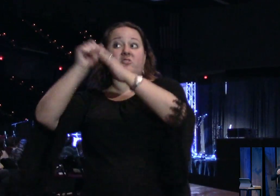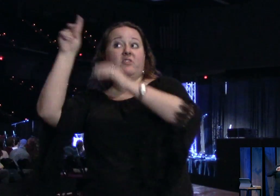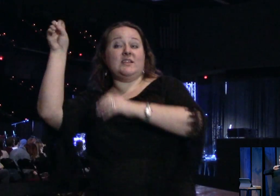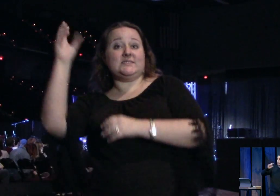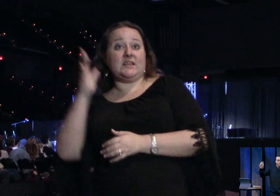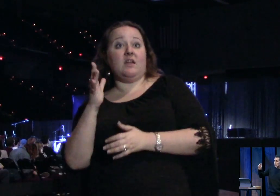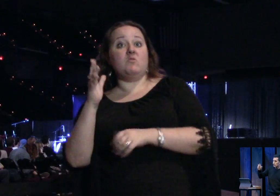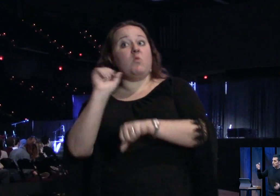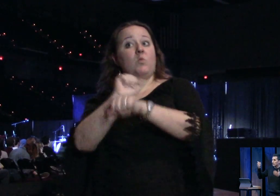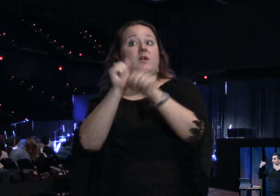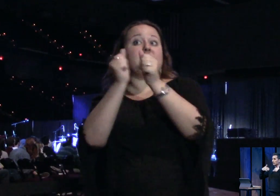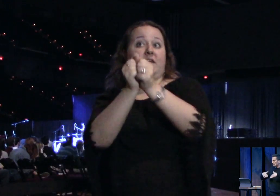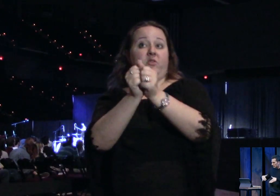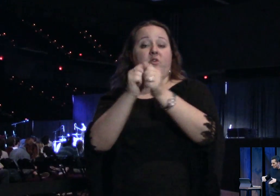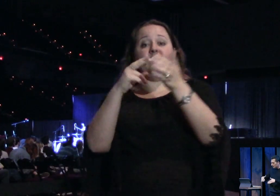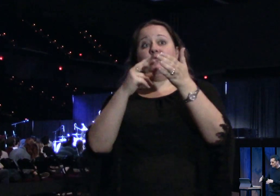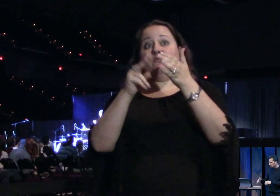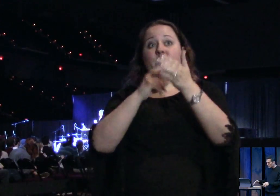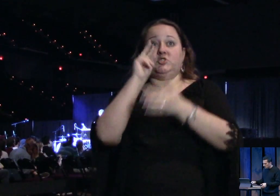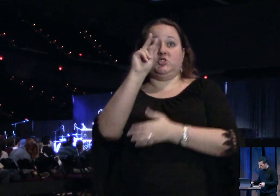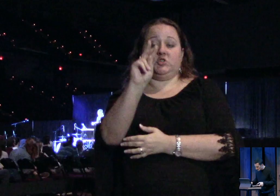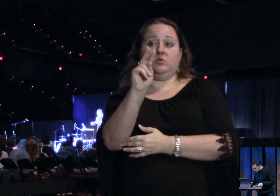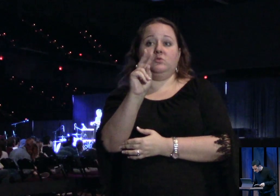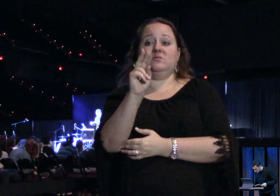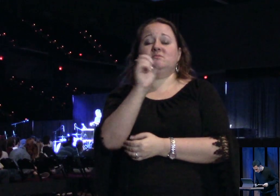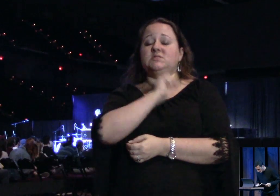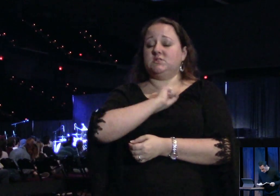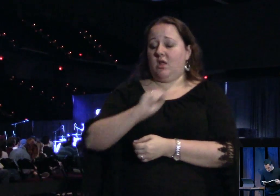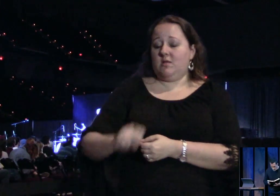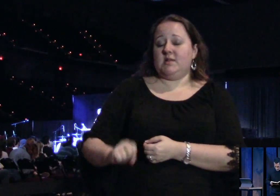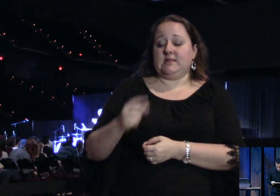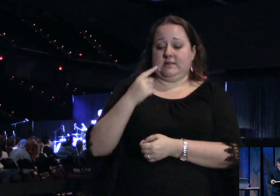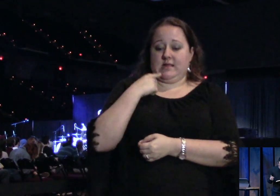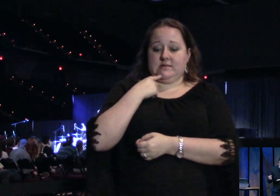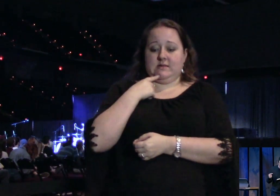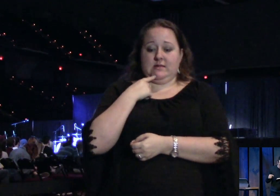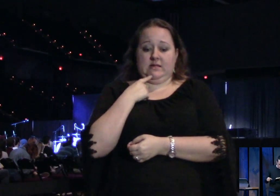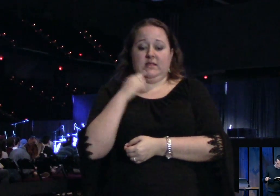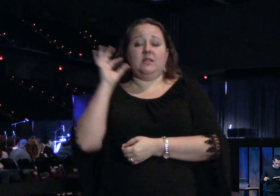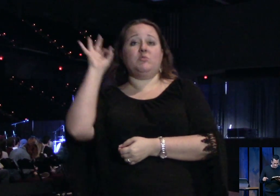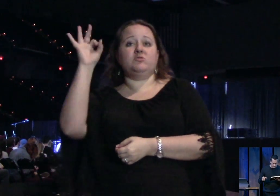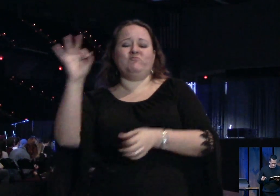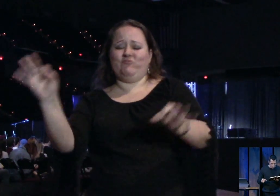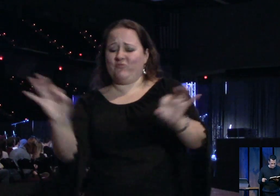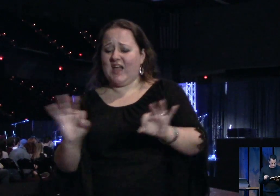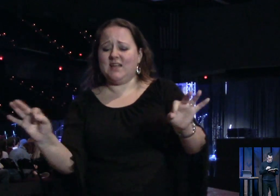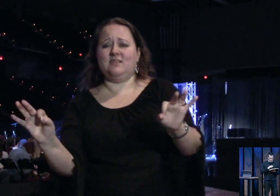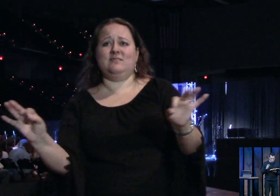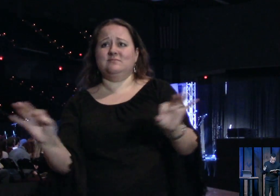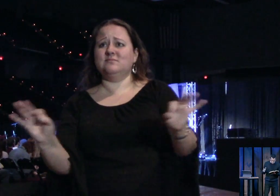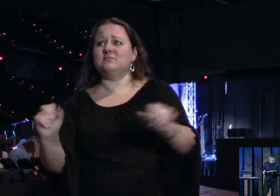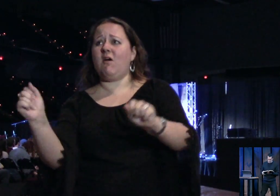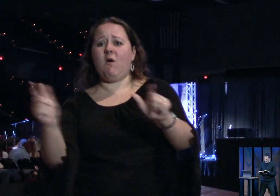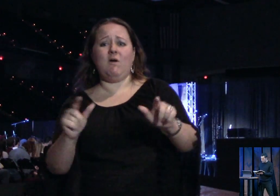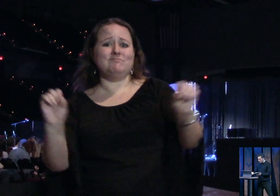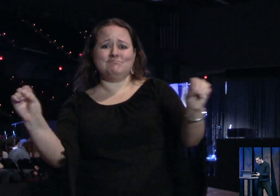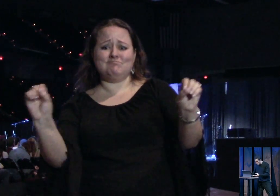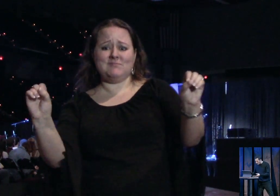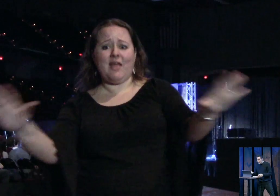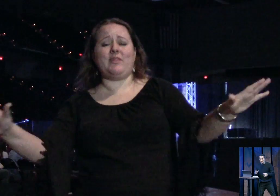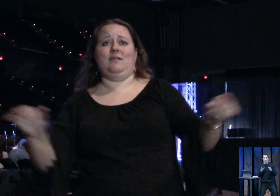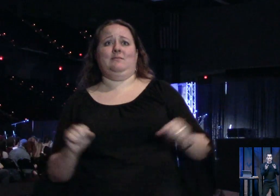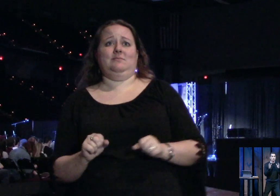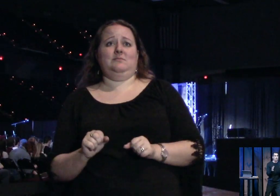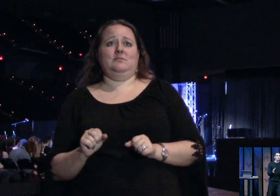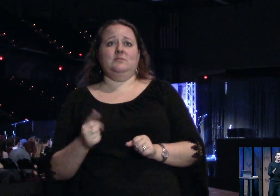meaningless, and under the sun come into play, starting in verse 2. Solomon says, vanity of vanities, says the preacher, vanity of vanities,